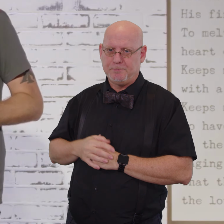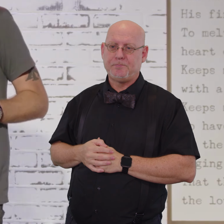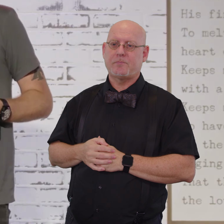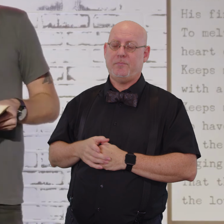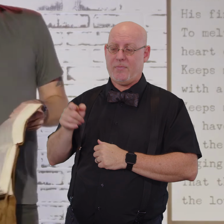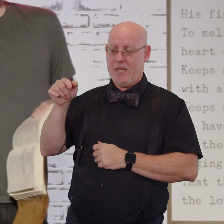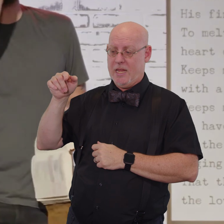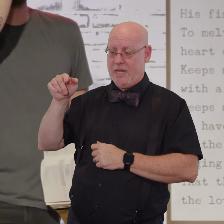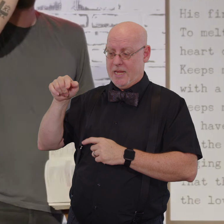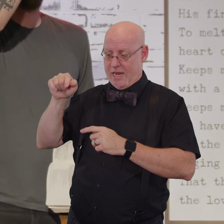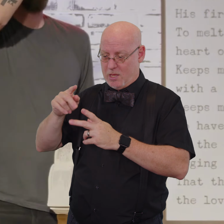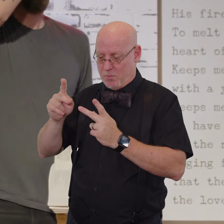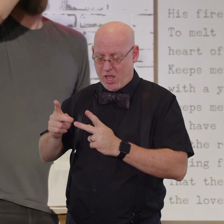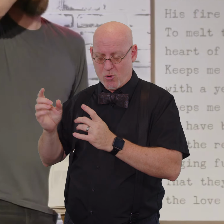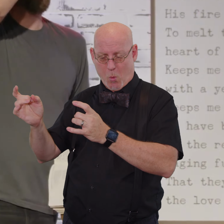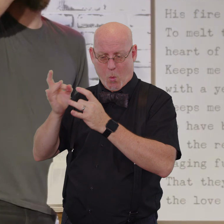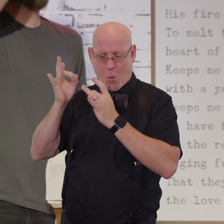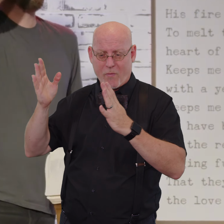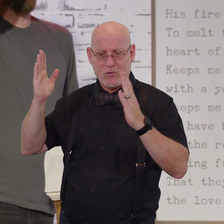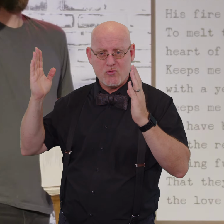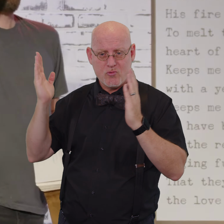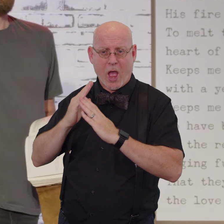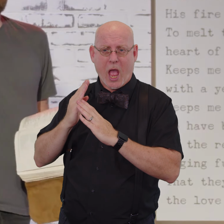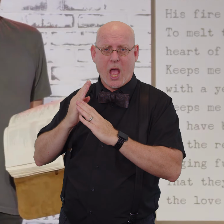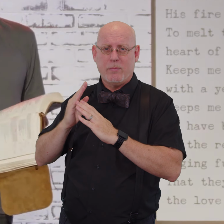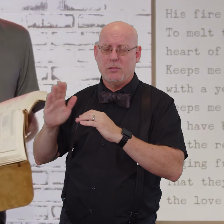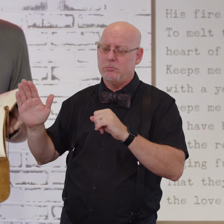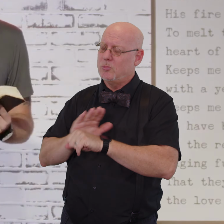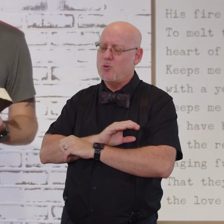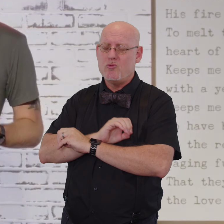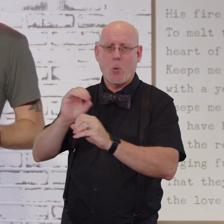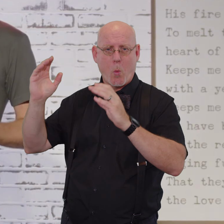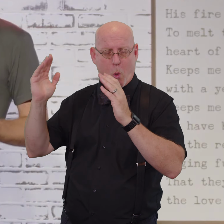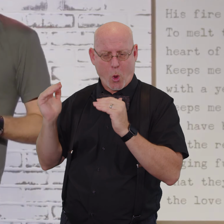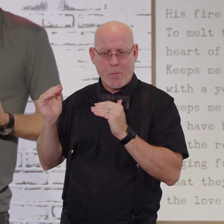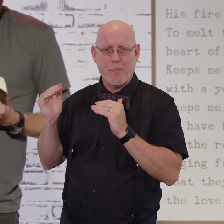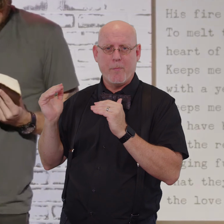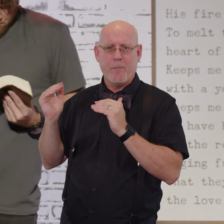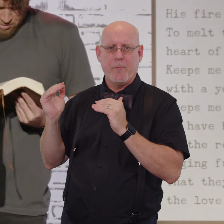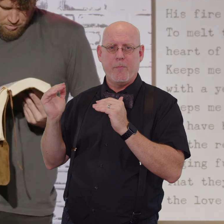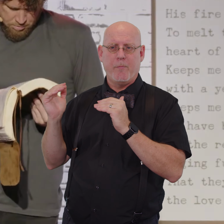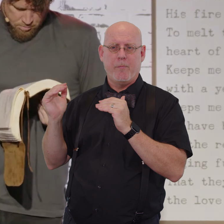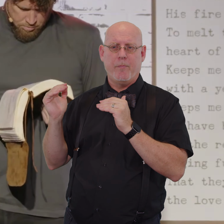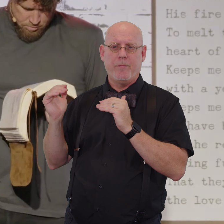so he says in the place of utmost trouble absolute hopelessness